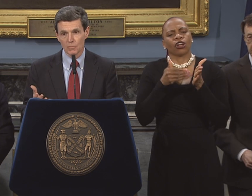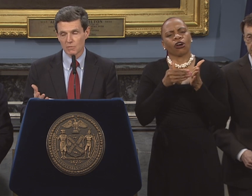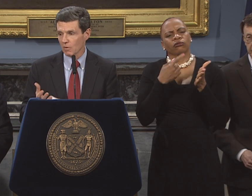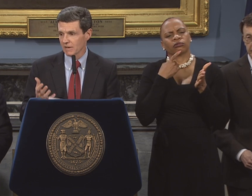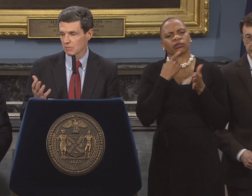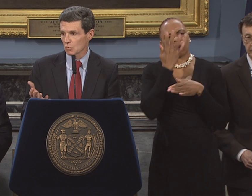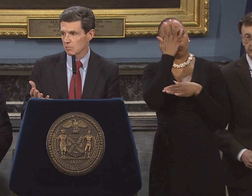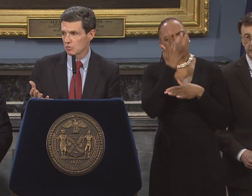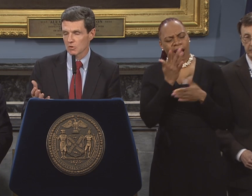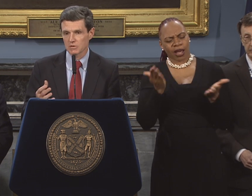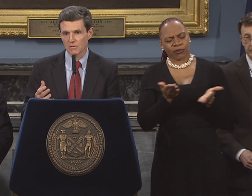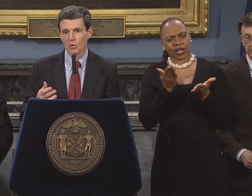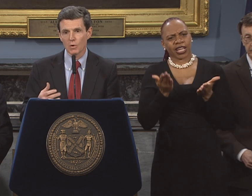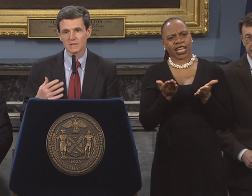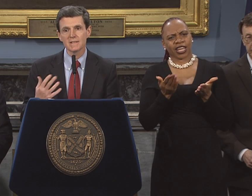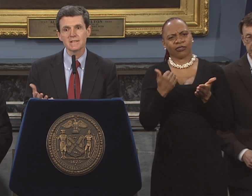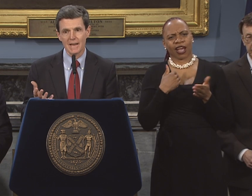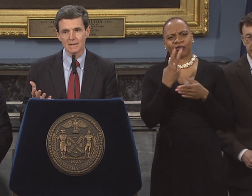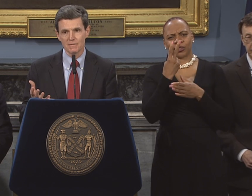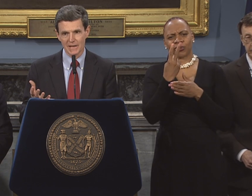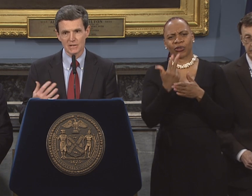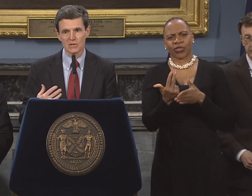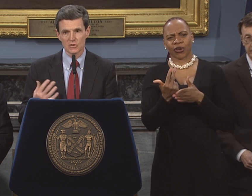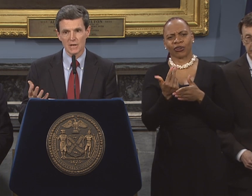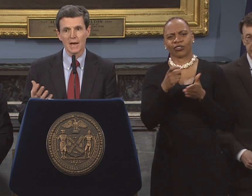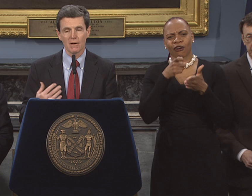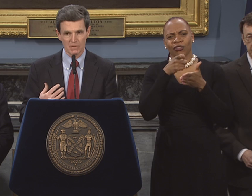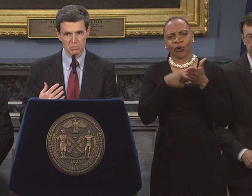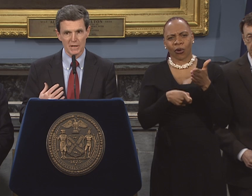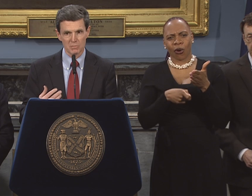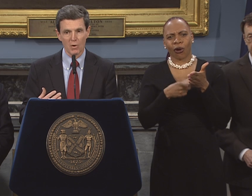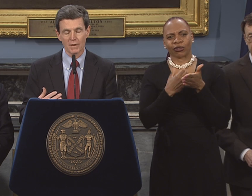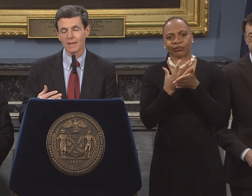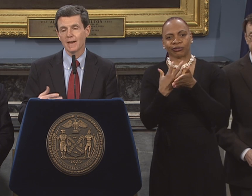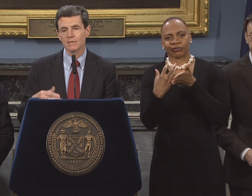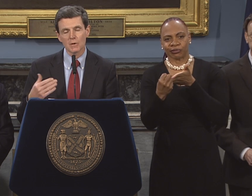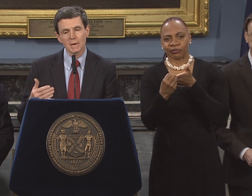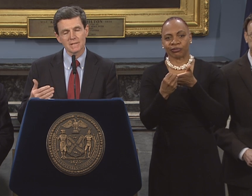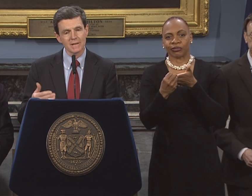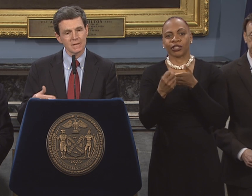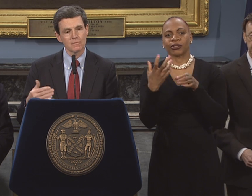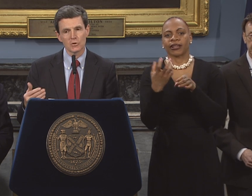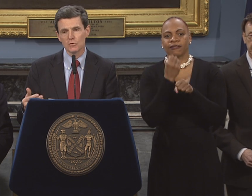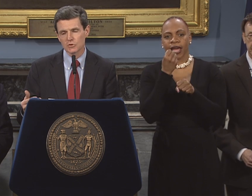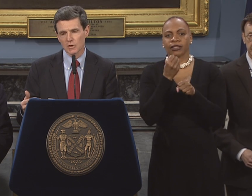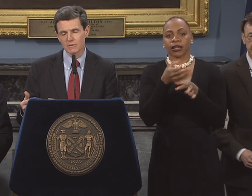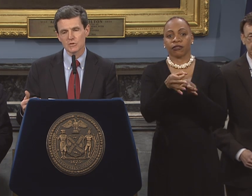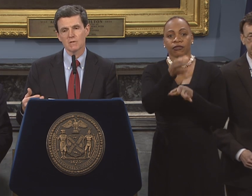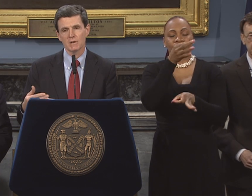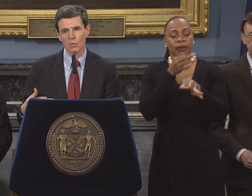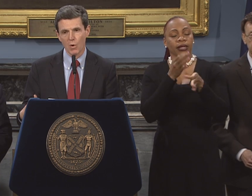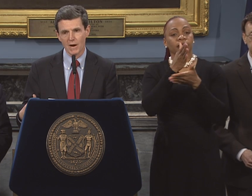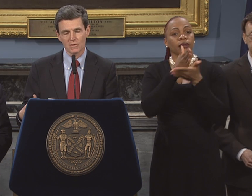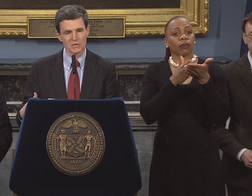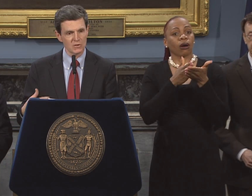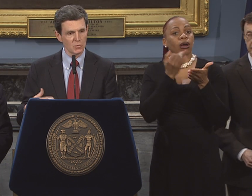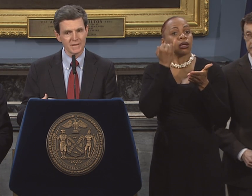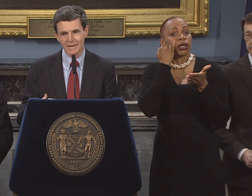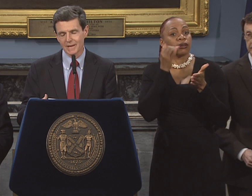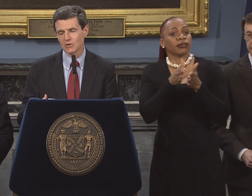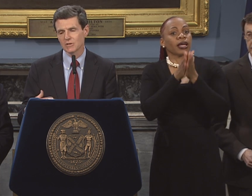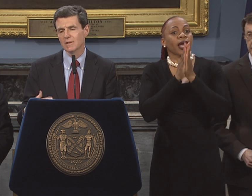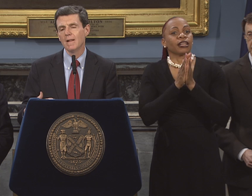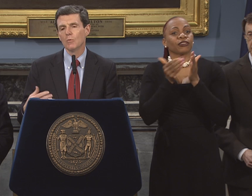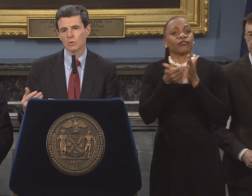here, we've already absorbed 2/3 of the cost. Let's take advantage and replace part of it. If somebody's asking for a new service that requires a